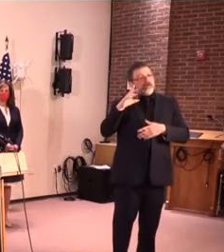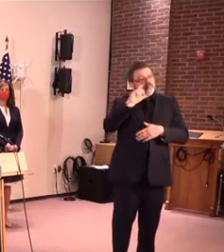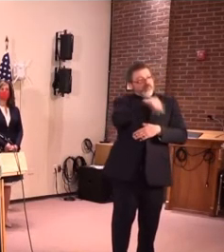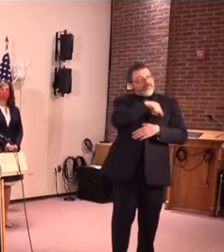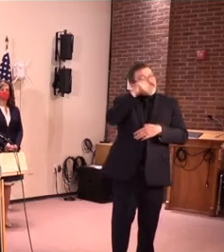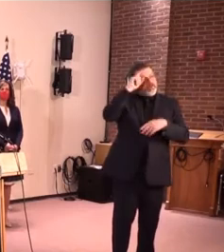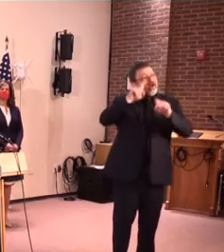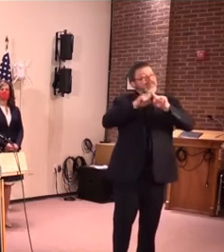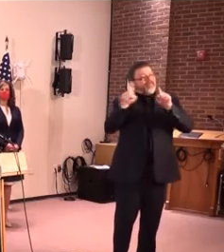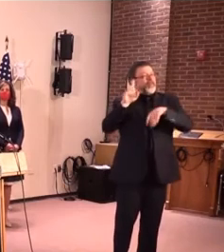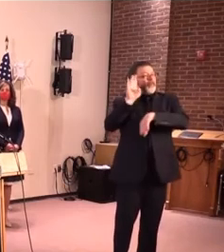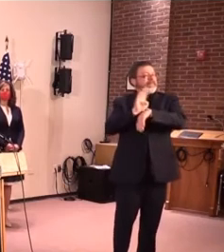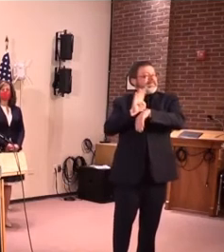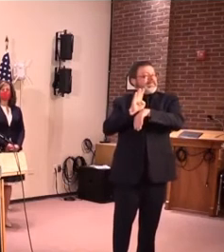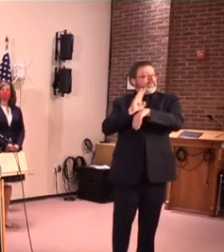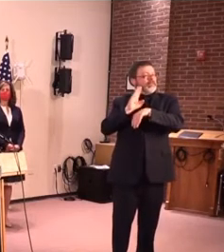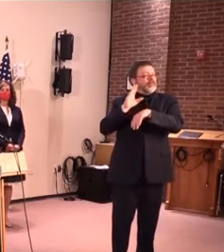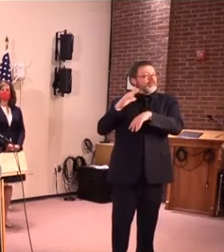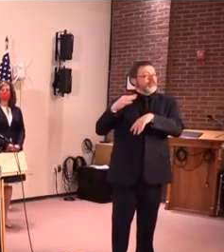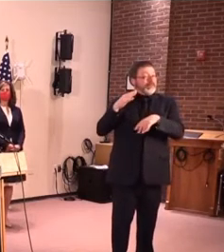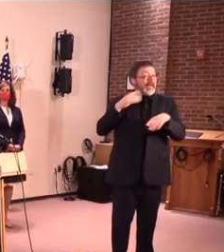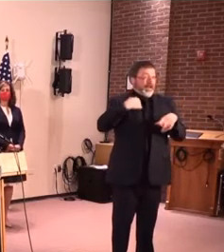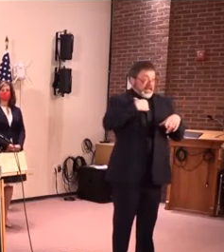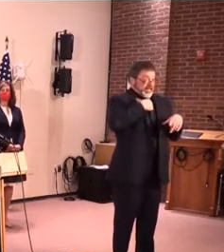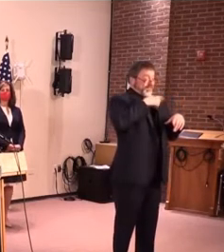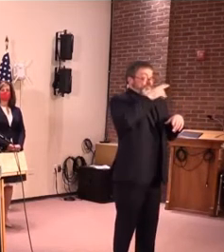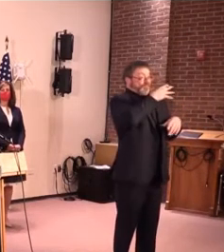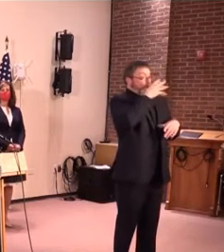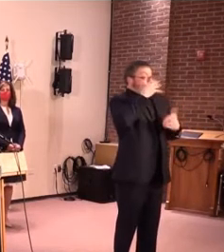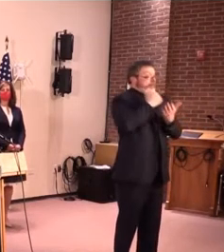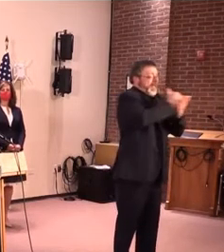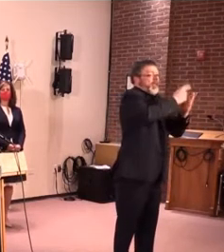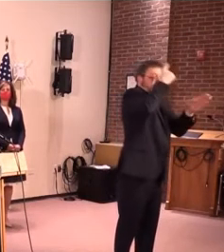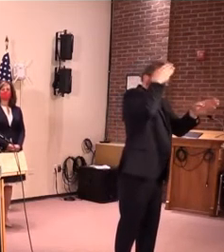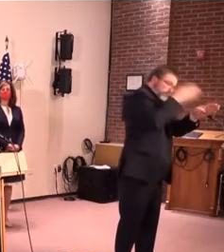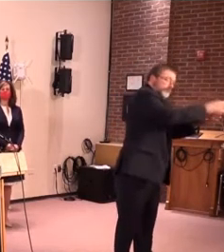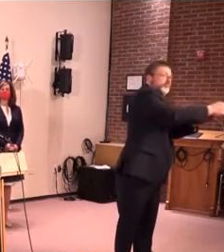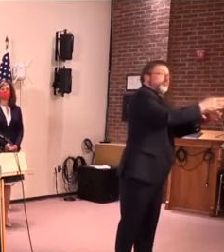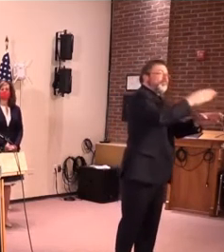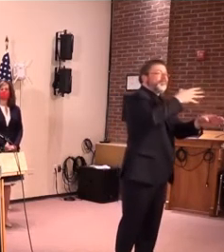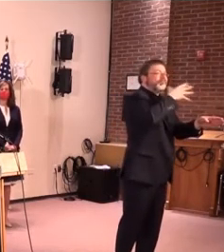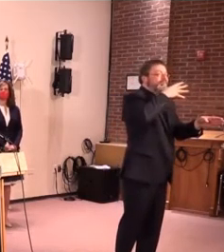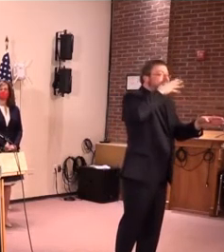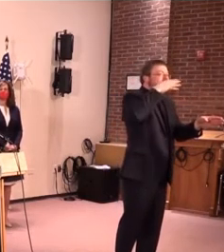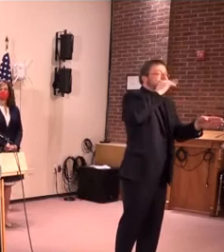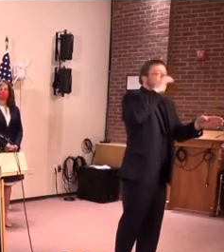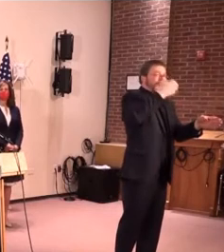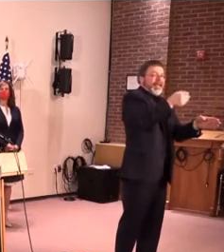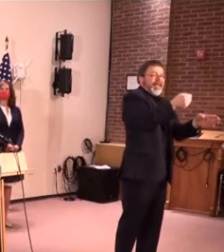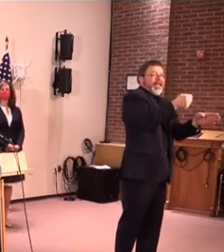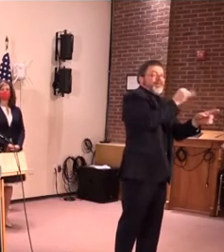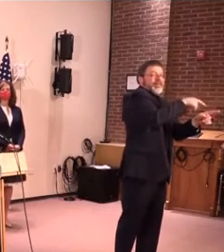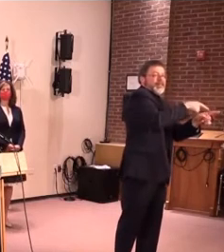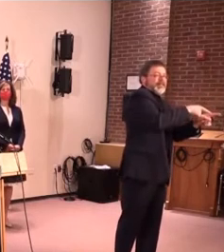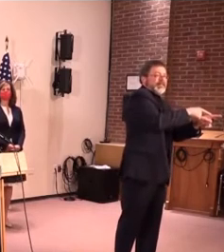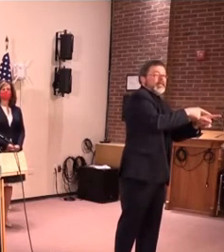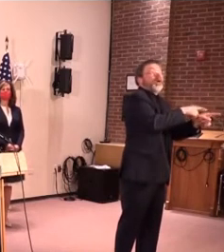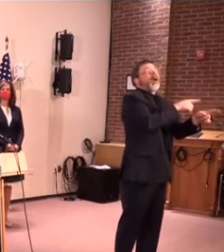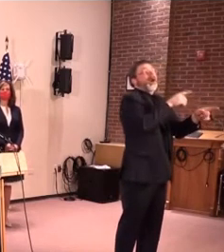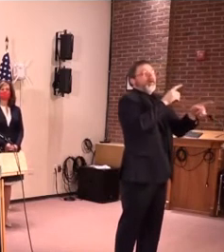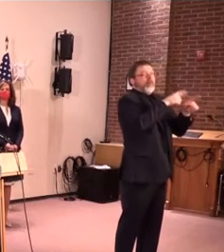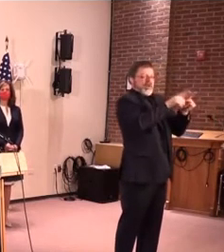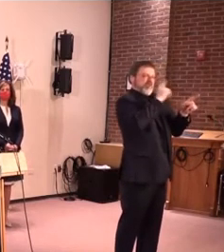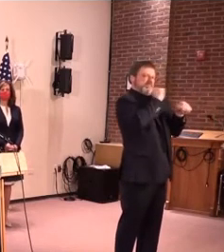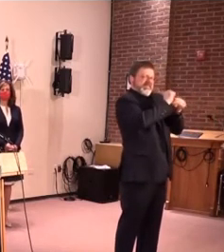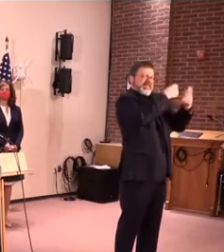is a business. So they may qualify for some of the funding of there. I would encourage everyone to really push the